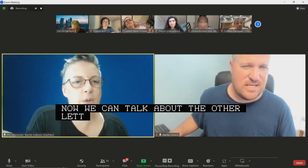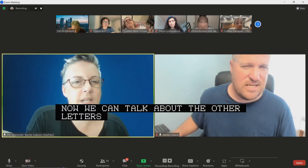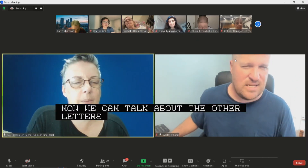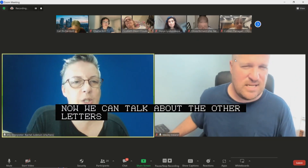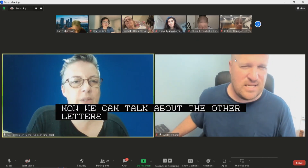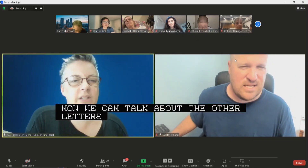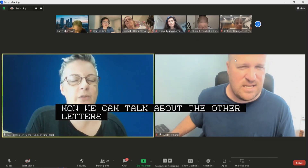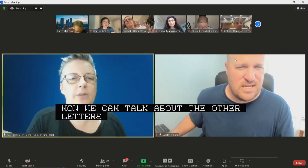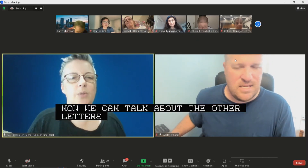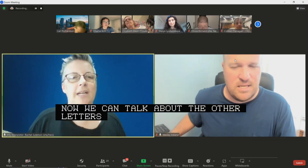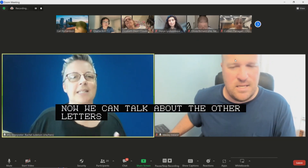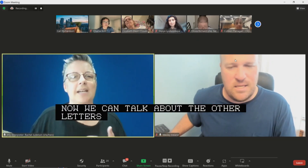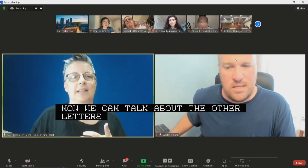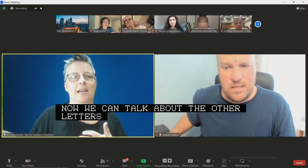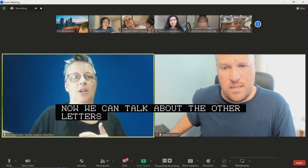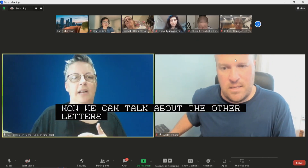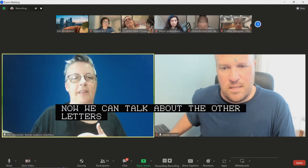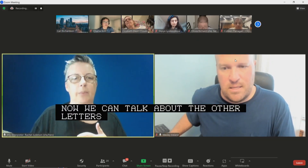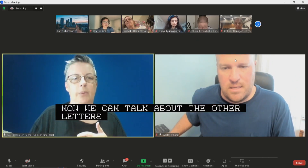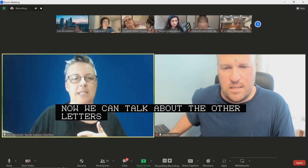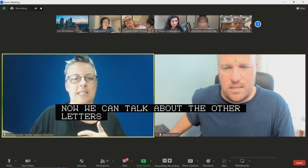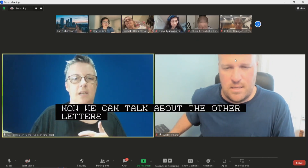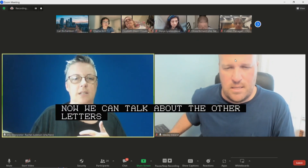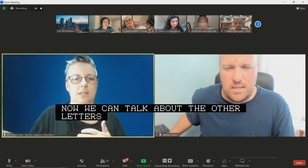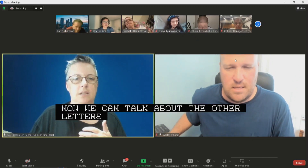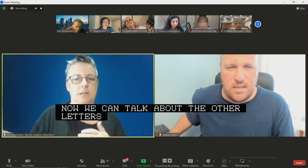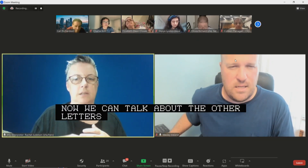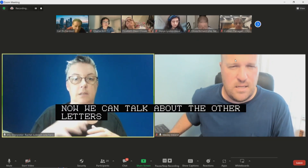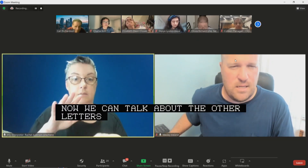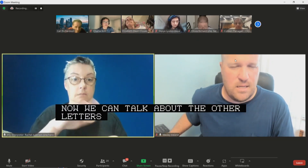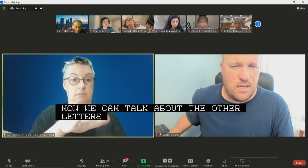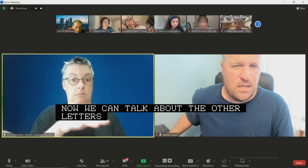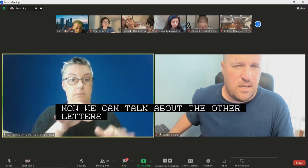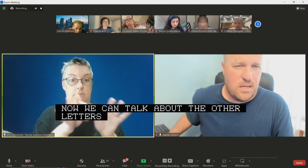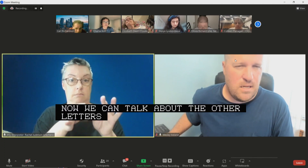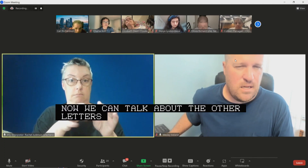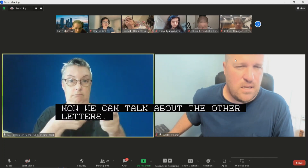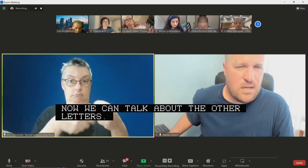Let's give folks an opportunity to read through that second letter, and then we will discuss.